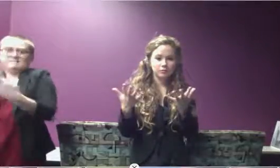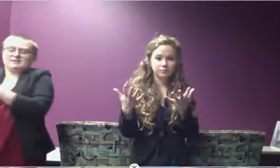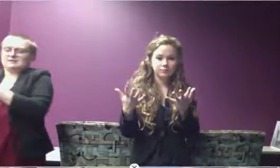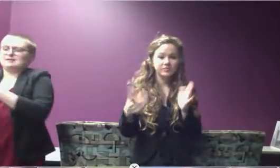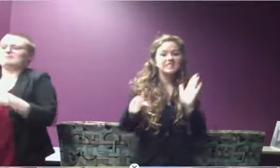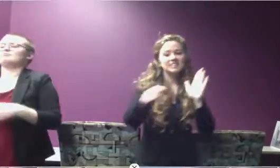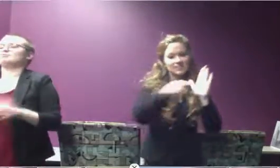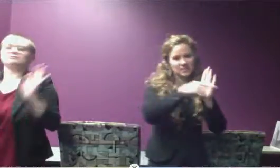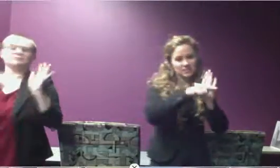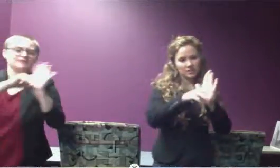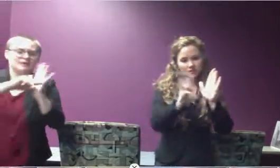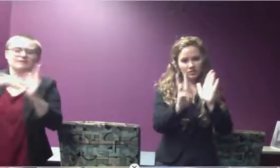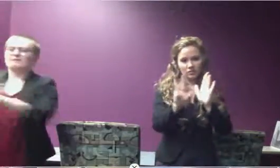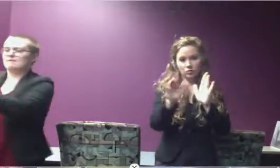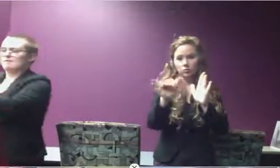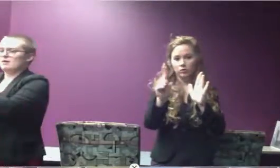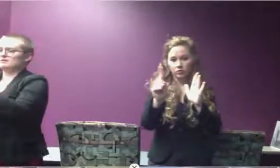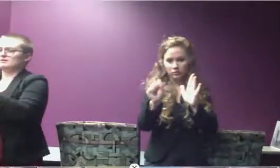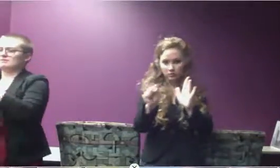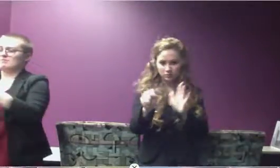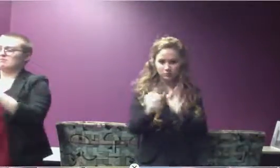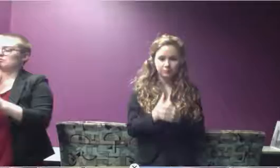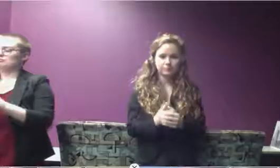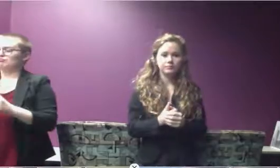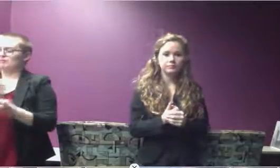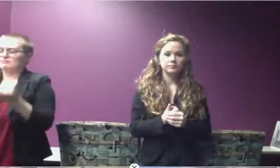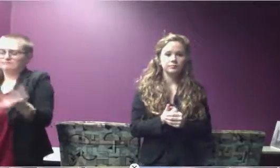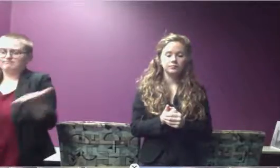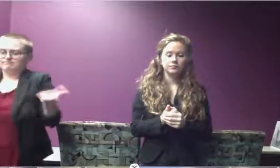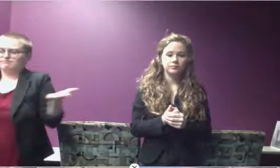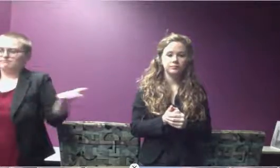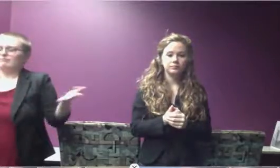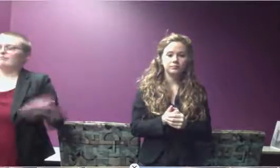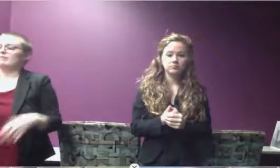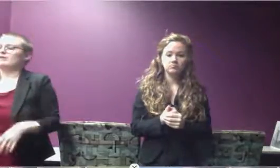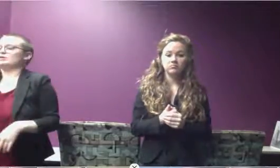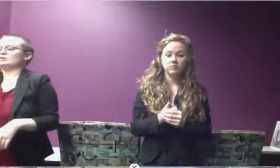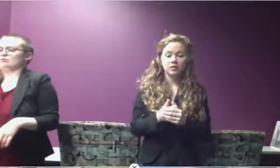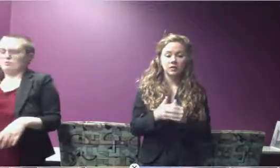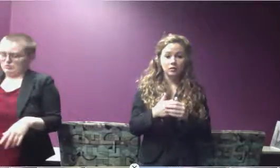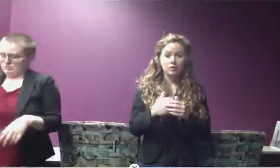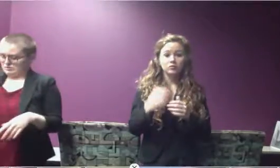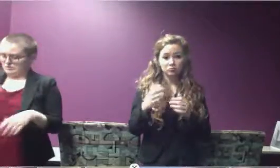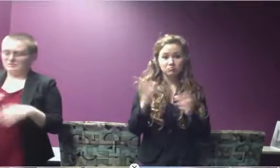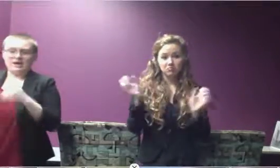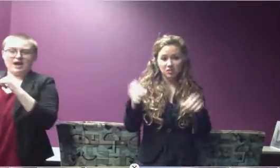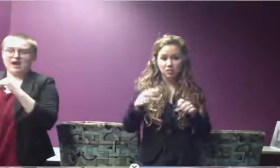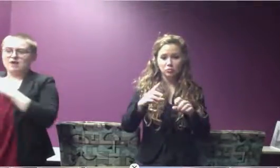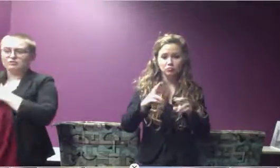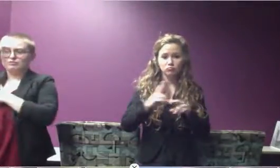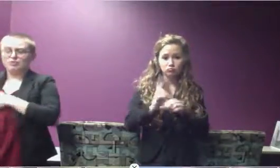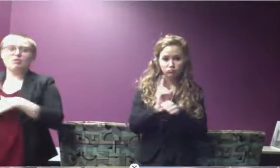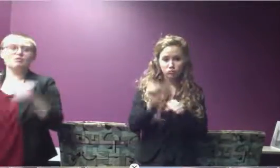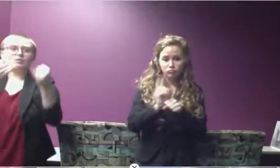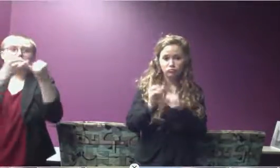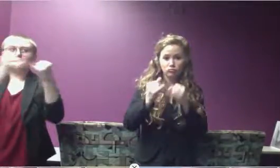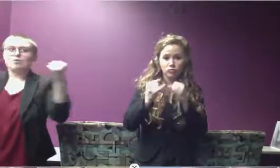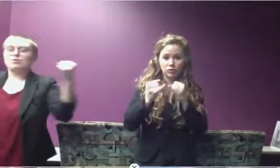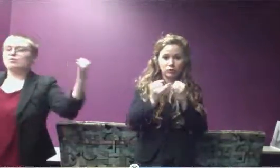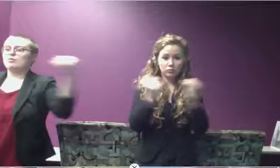less. So what does that mean? That's a negative 6 yards.